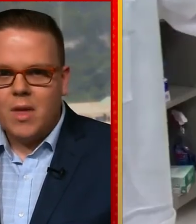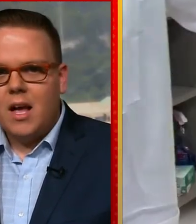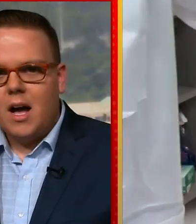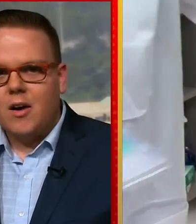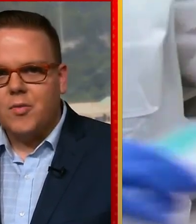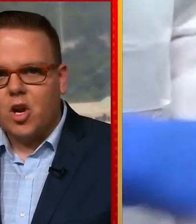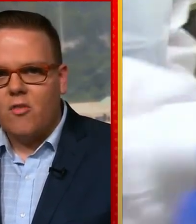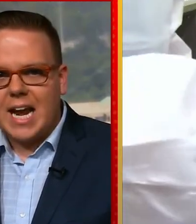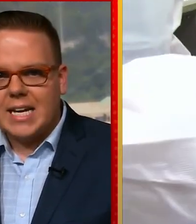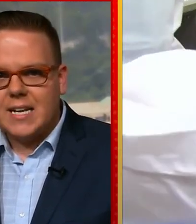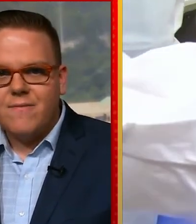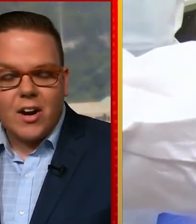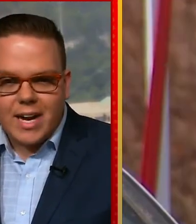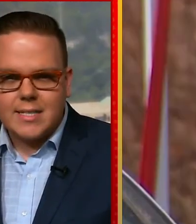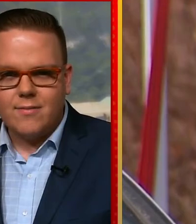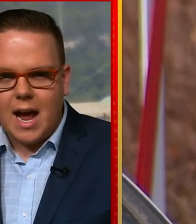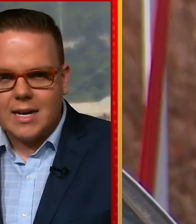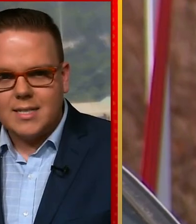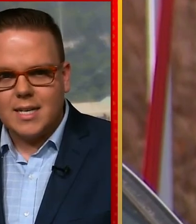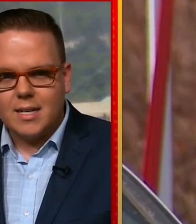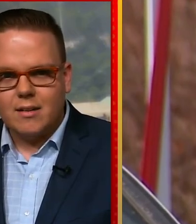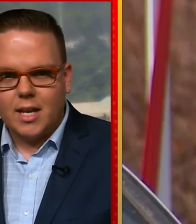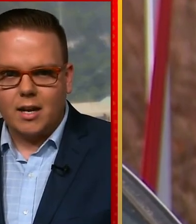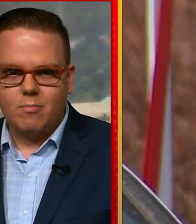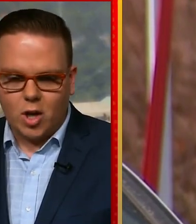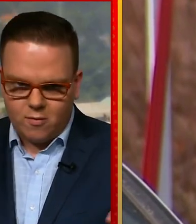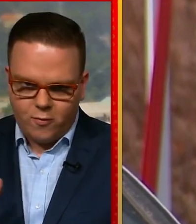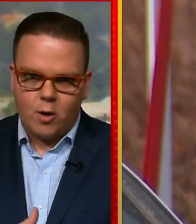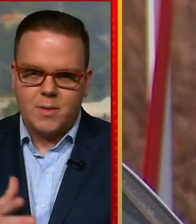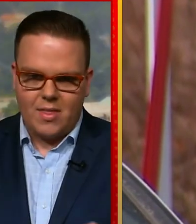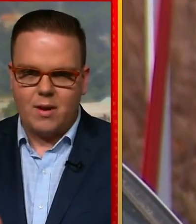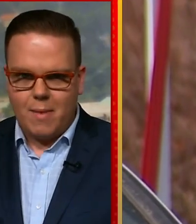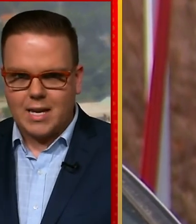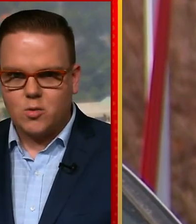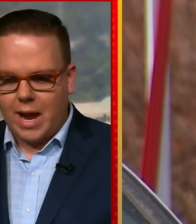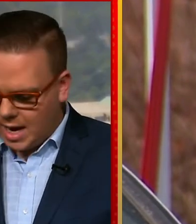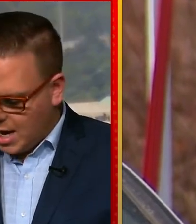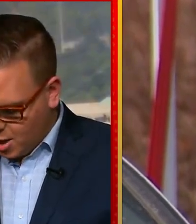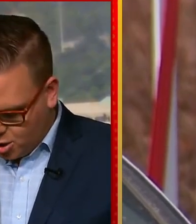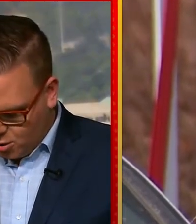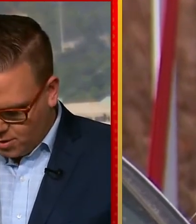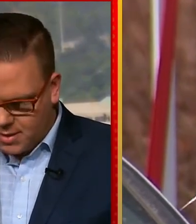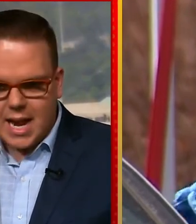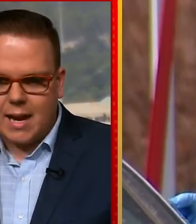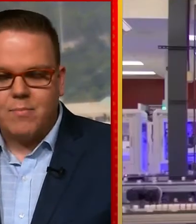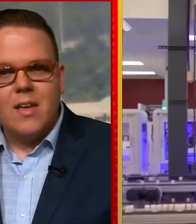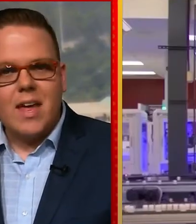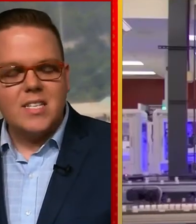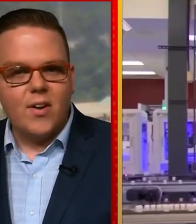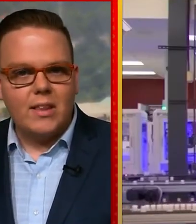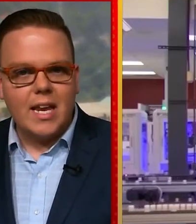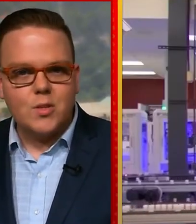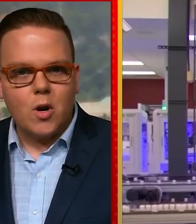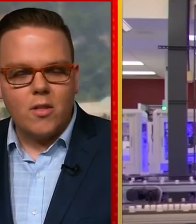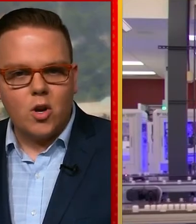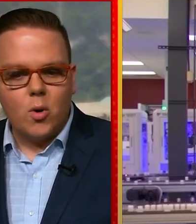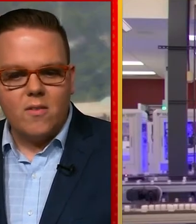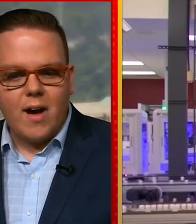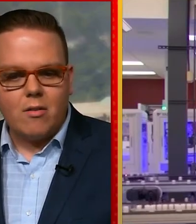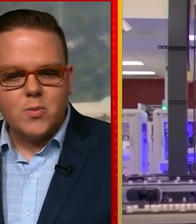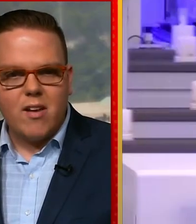come. The COVID-19 variants have not, in a confirmed method, made its way to the state. That is the very latest